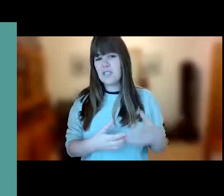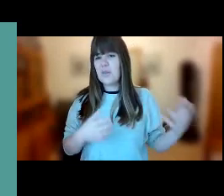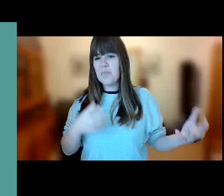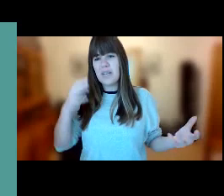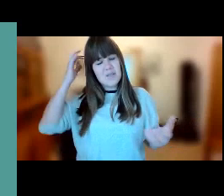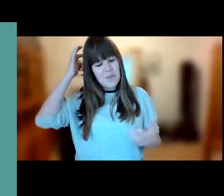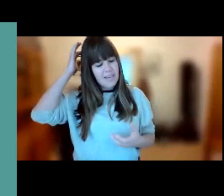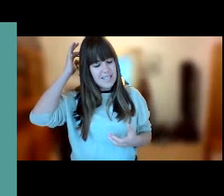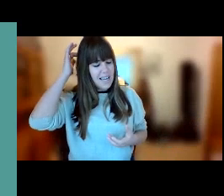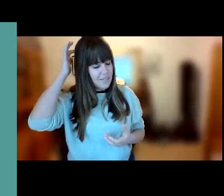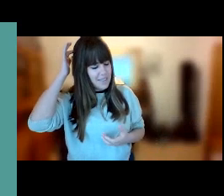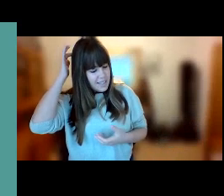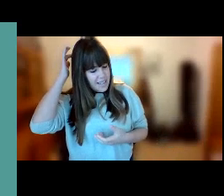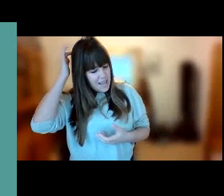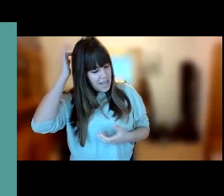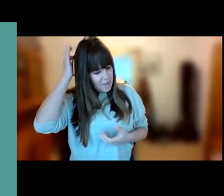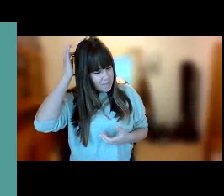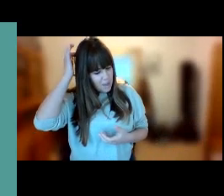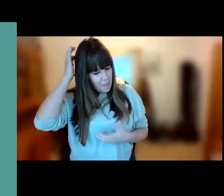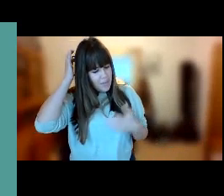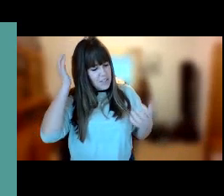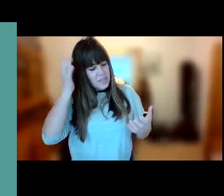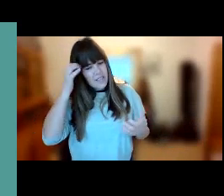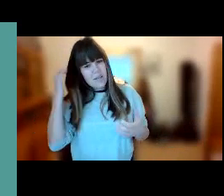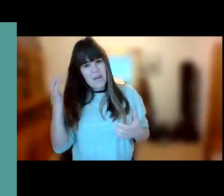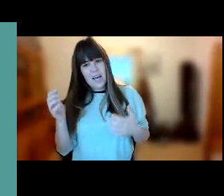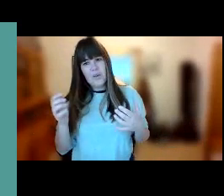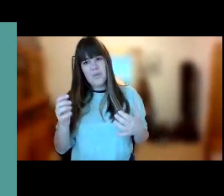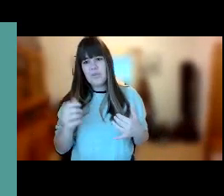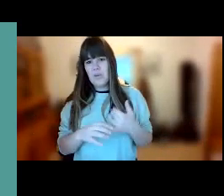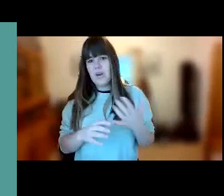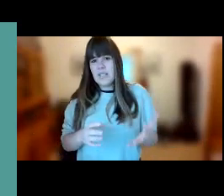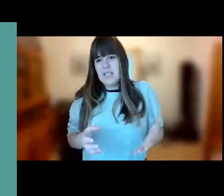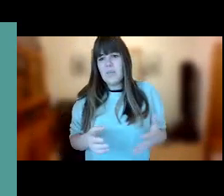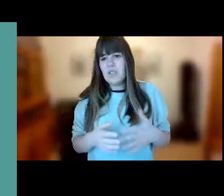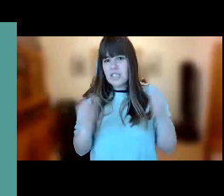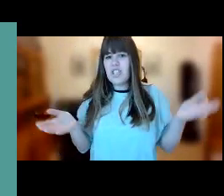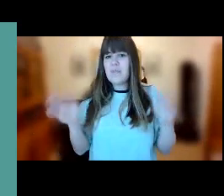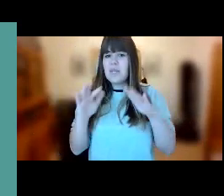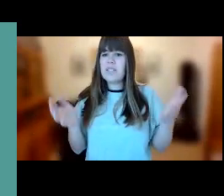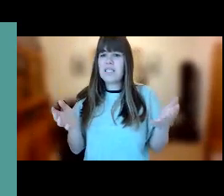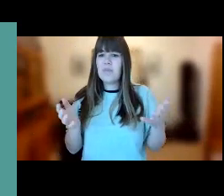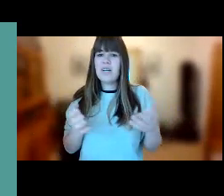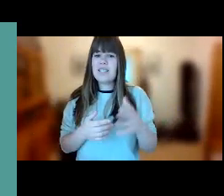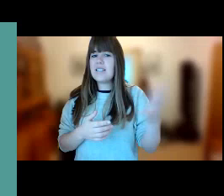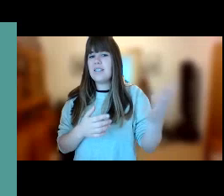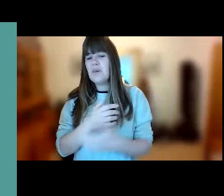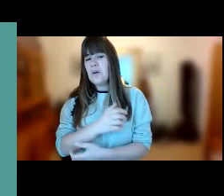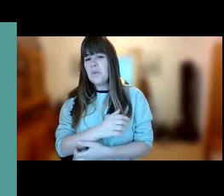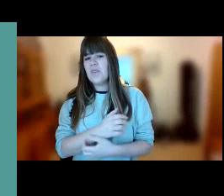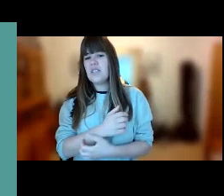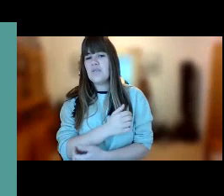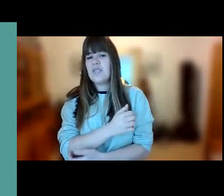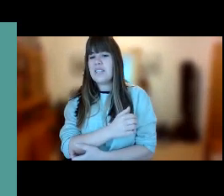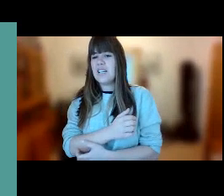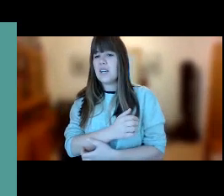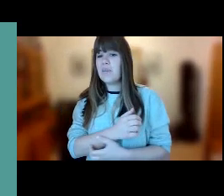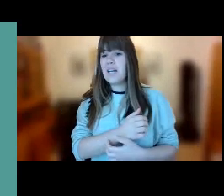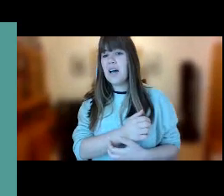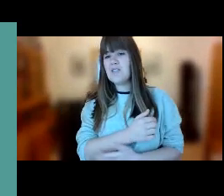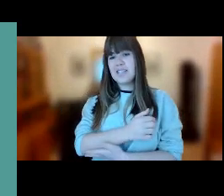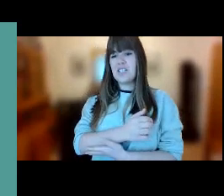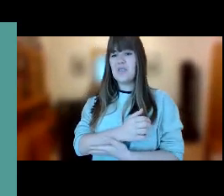that person to try and break those barriers down. But I think just thinking about how our words and assumptions can shape someone's experiences, and within this obviously we